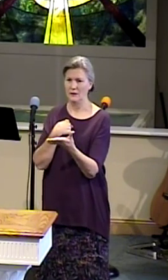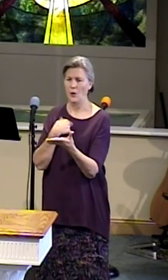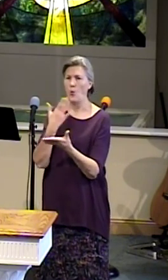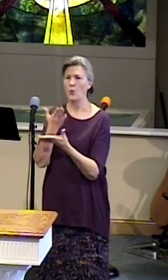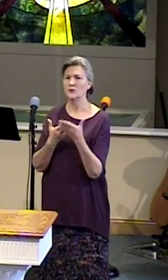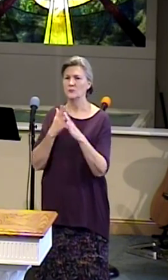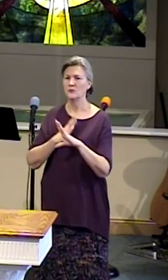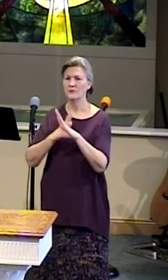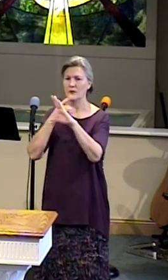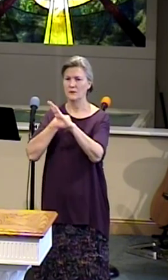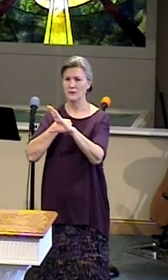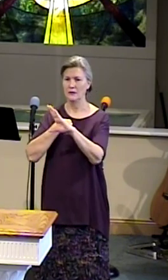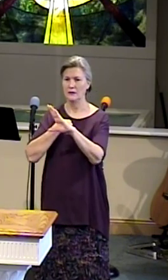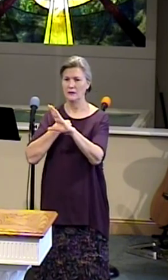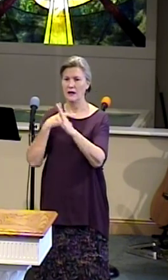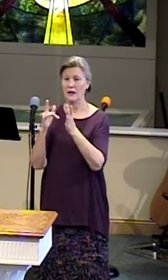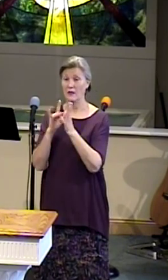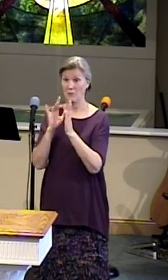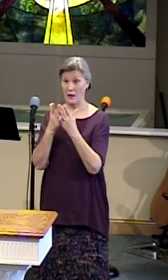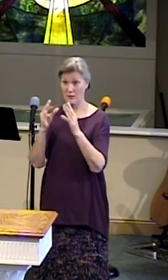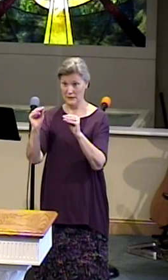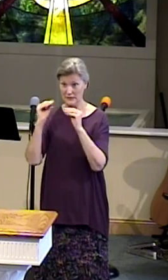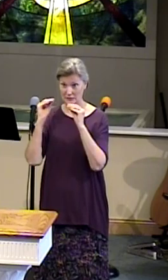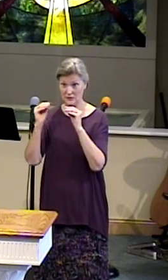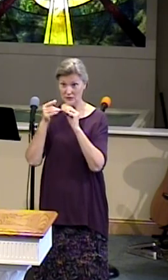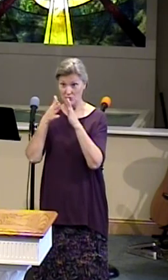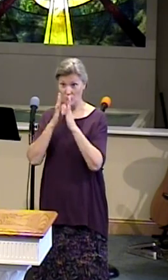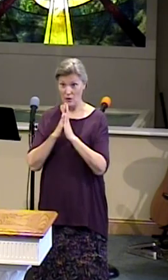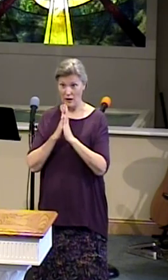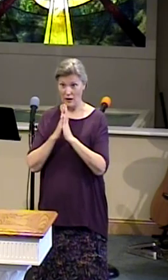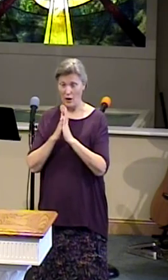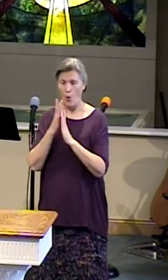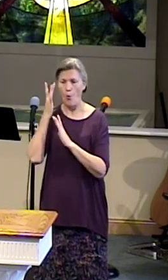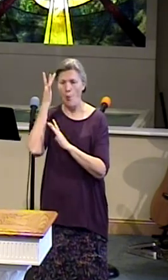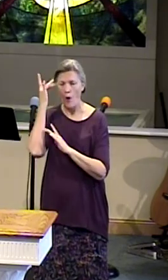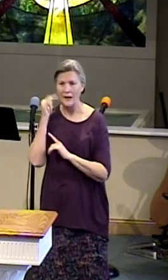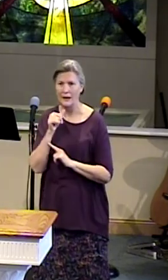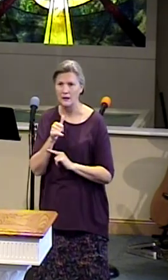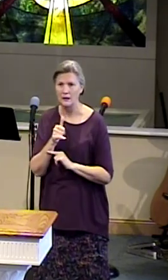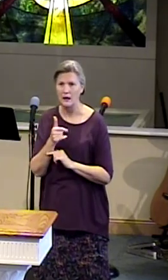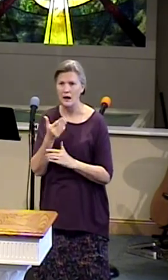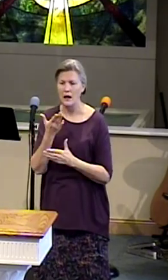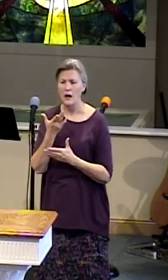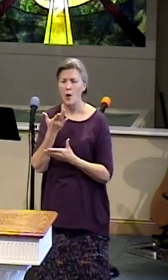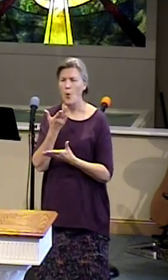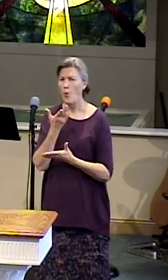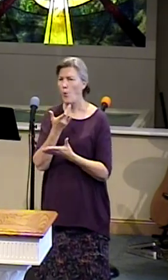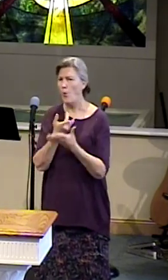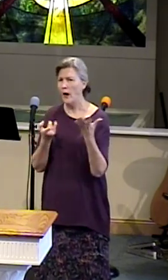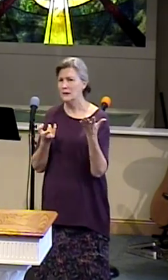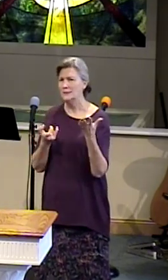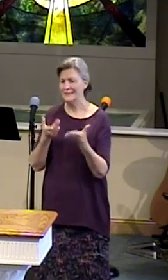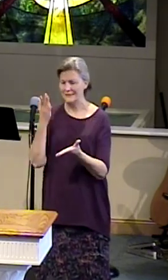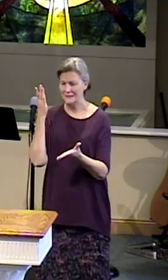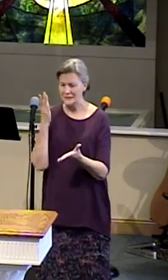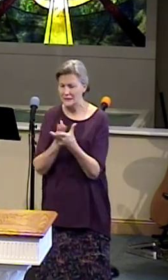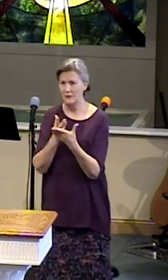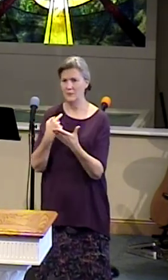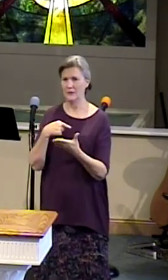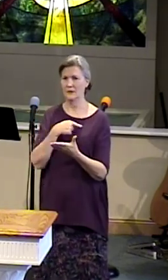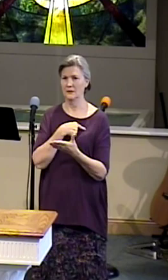pray, why not? What's stopping us from praying?